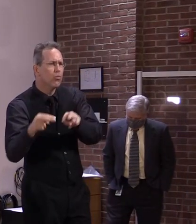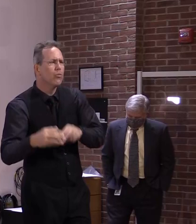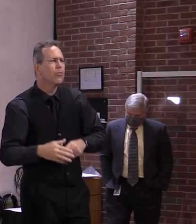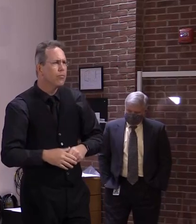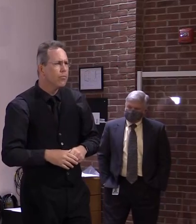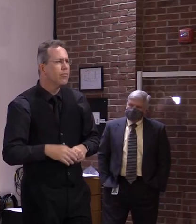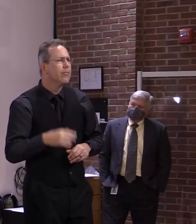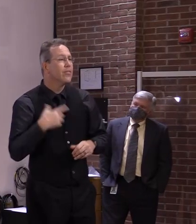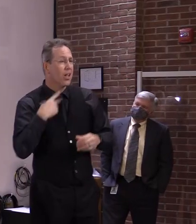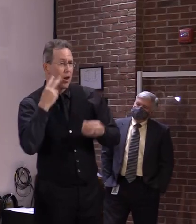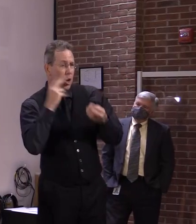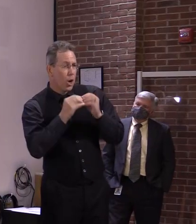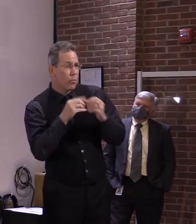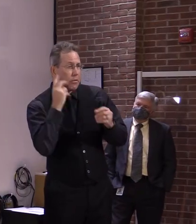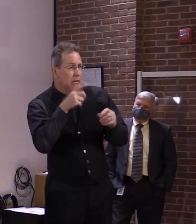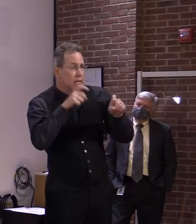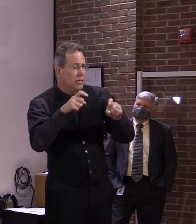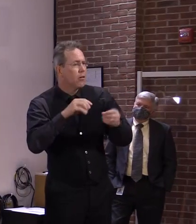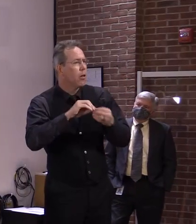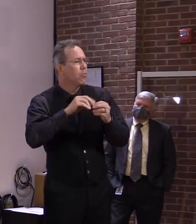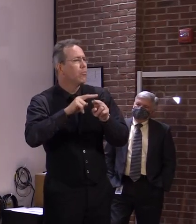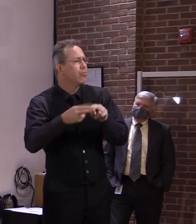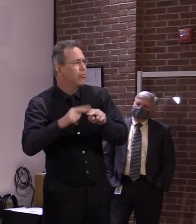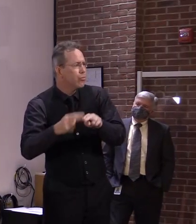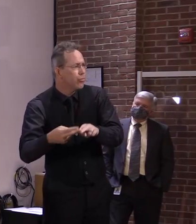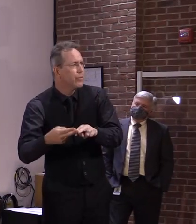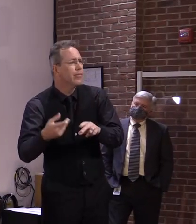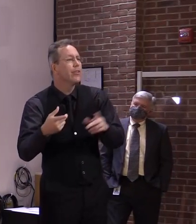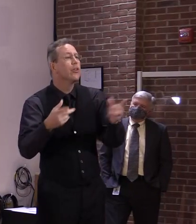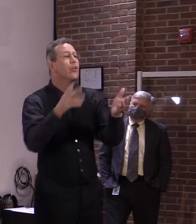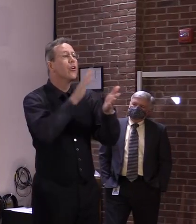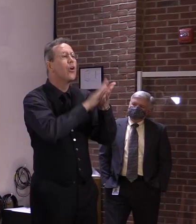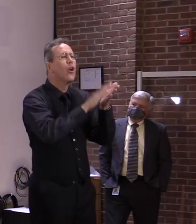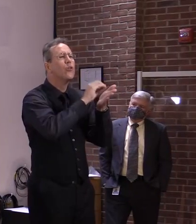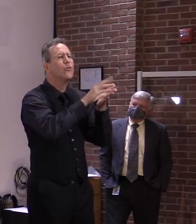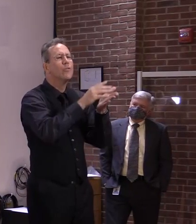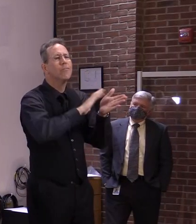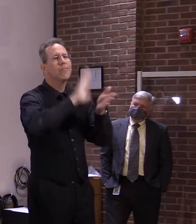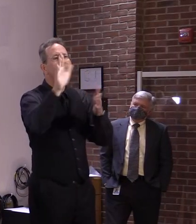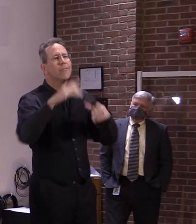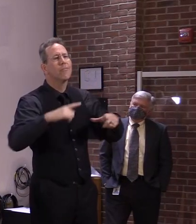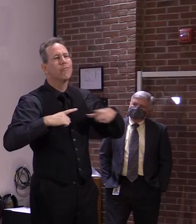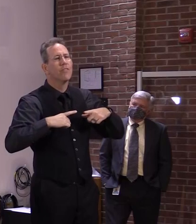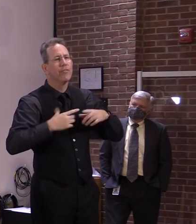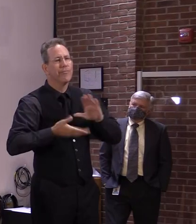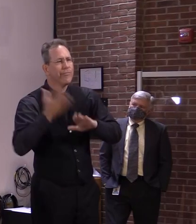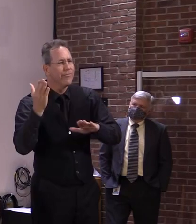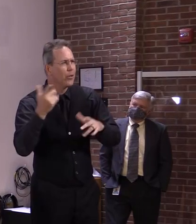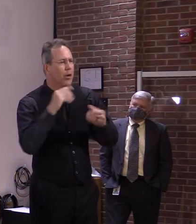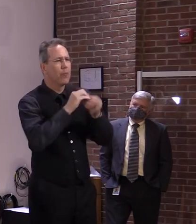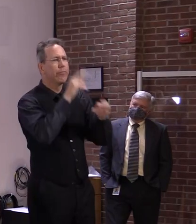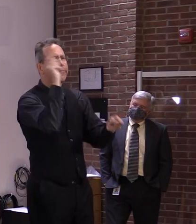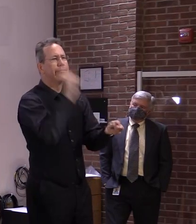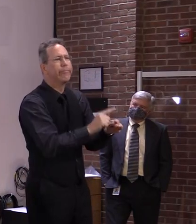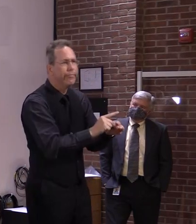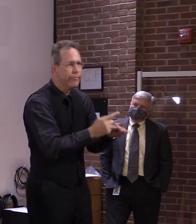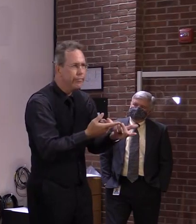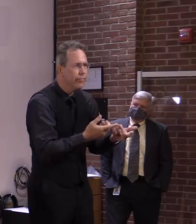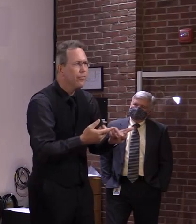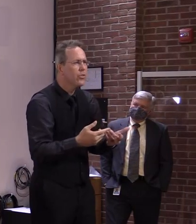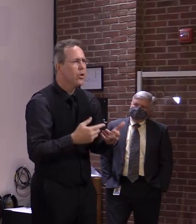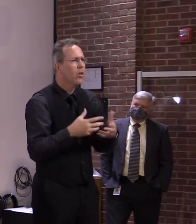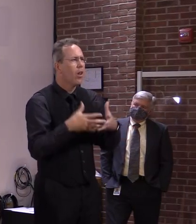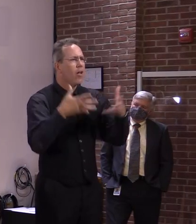going home and ending their semesters, we still have a robust amount of testing on a daily